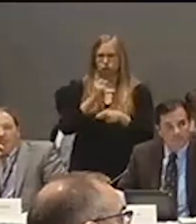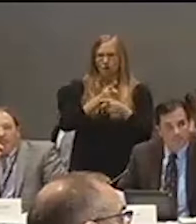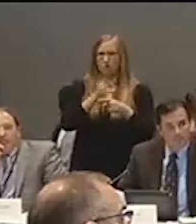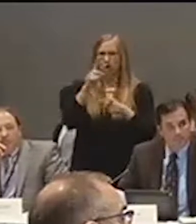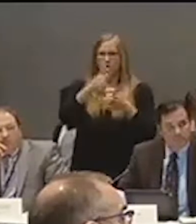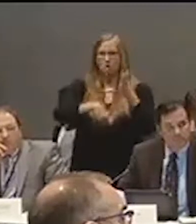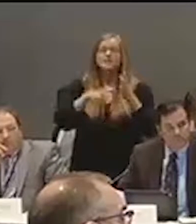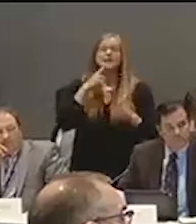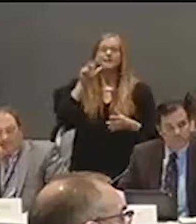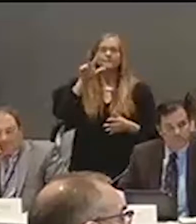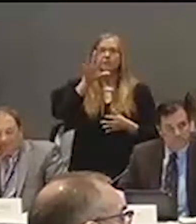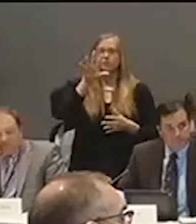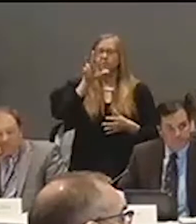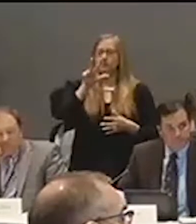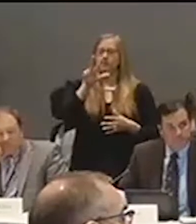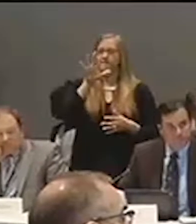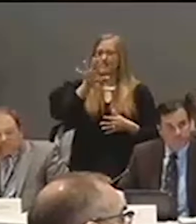it says 53 and 4,